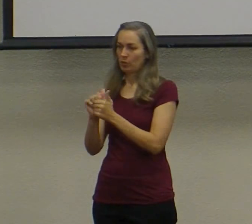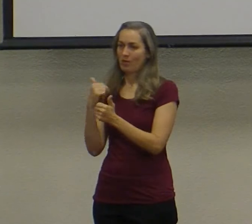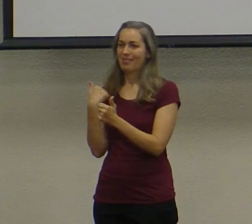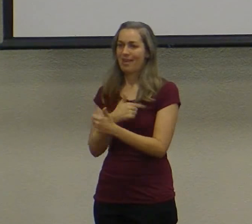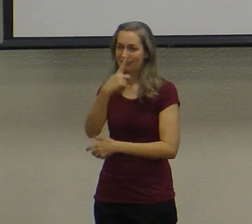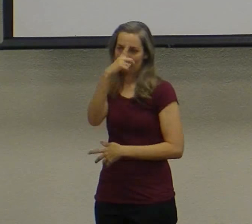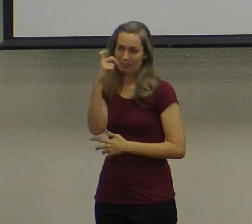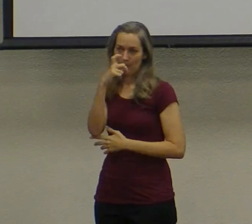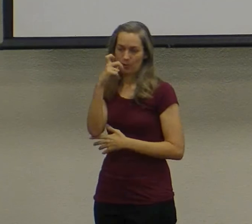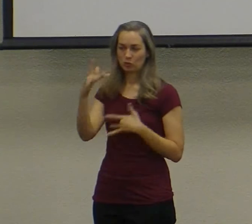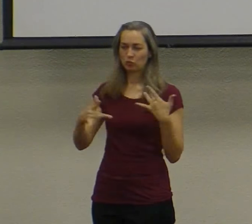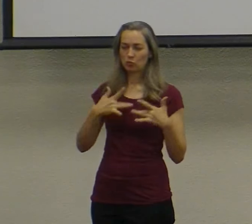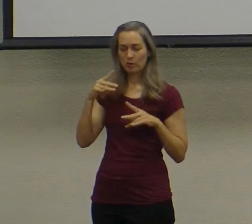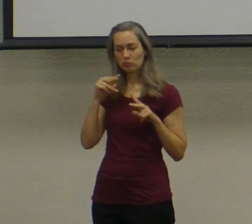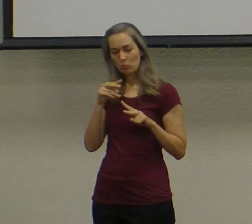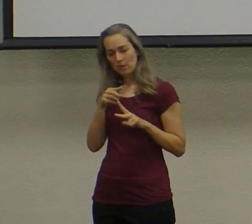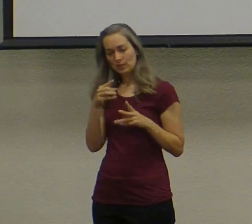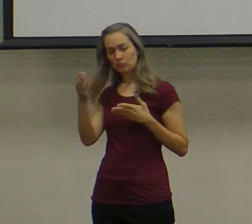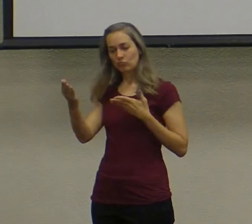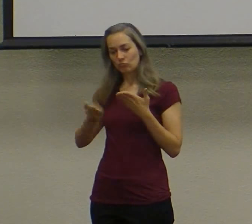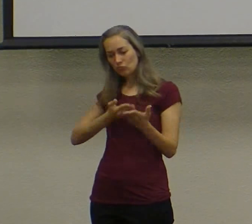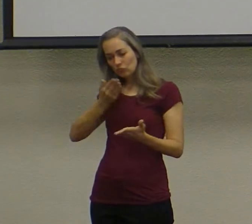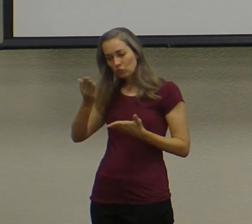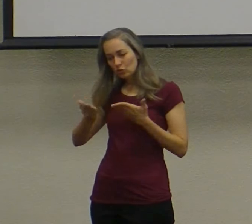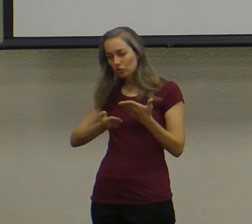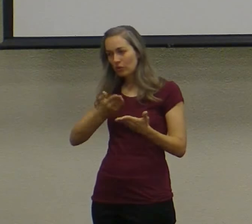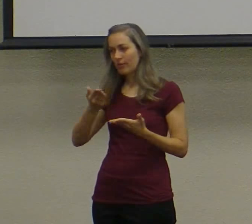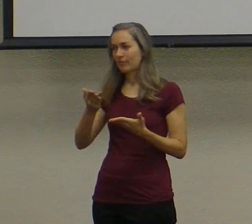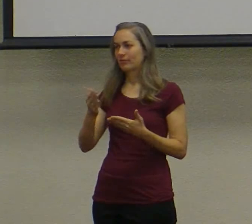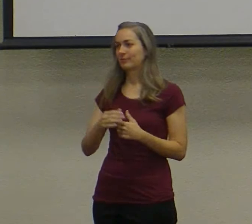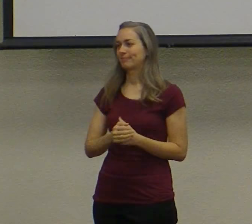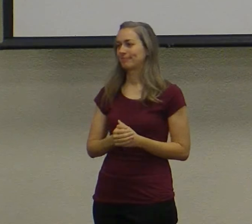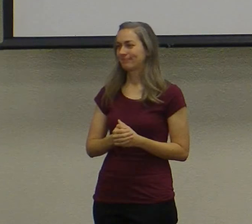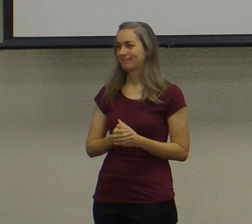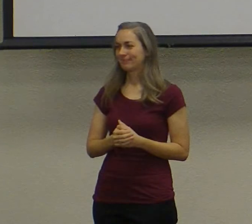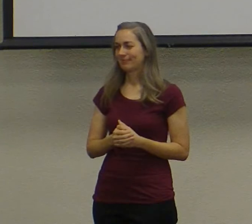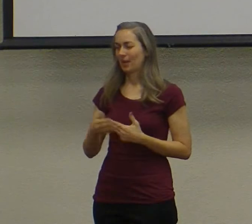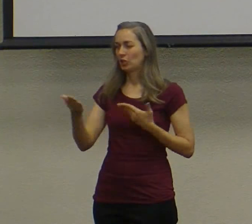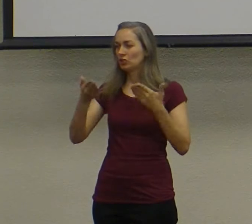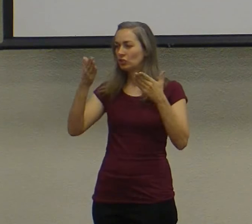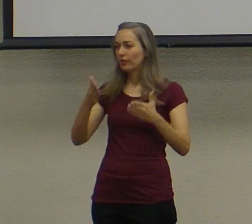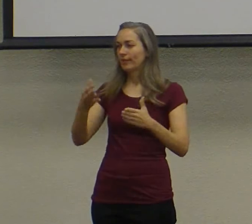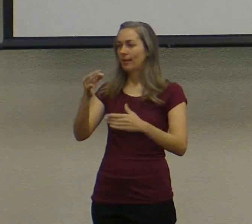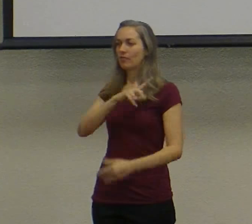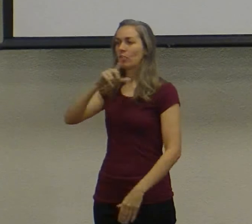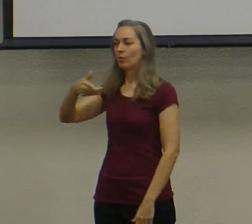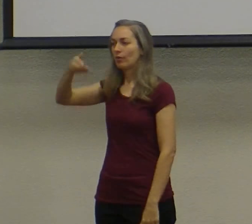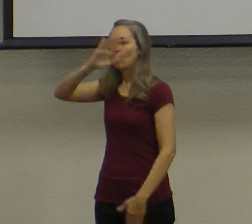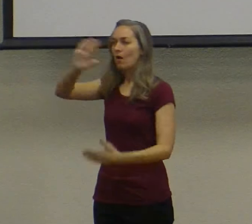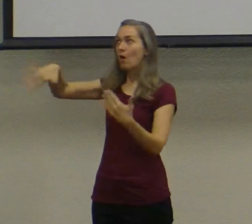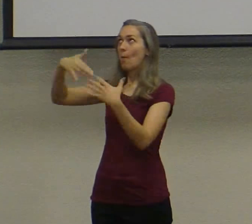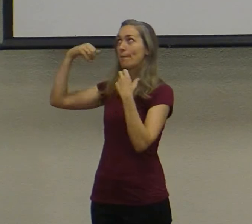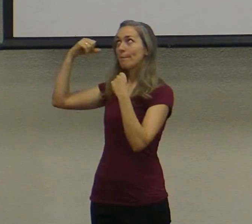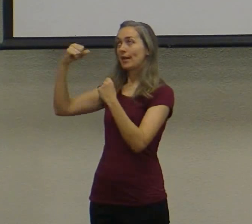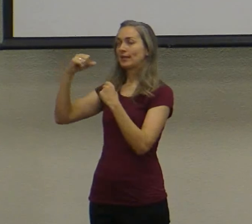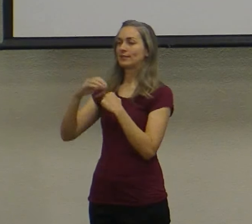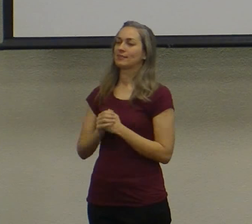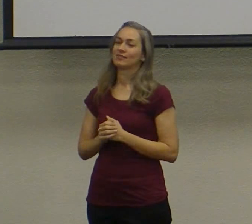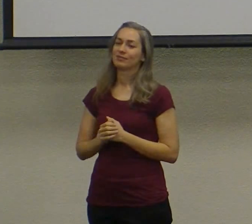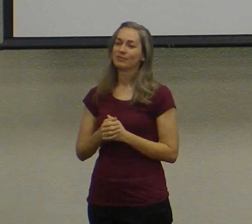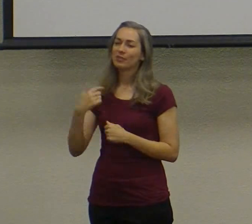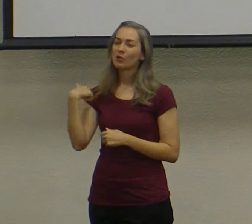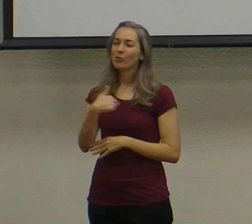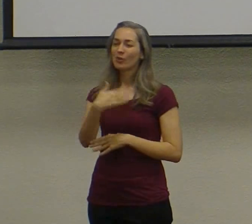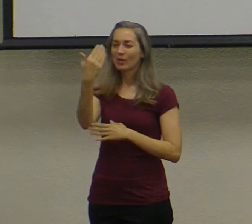was a complete joy to watch him serve as a servant of the Lord God Almighty." So uh, we